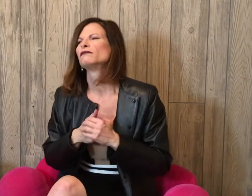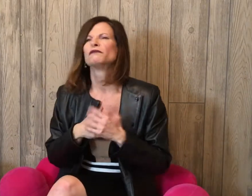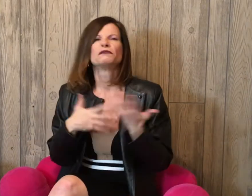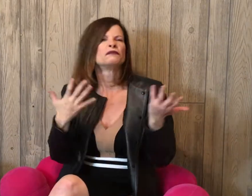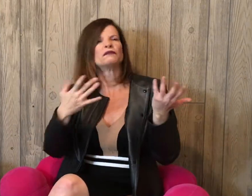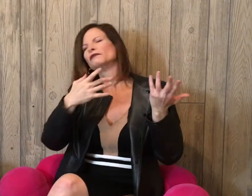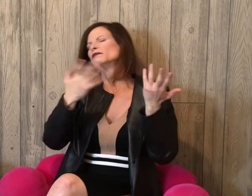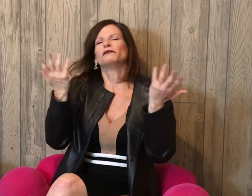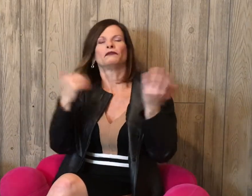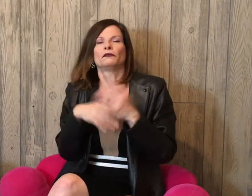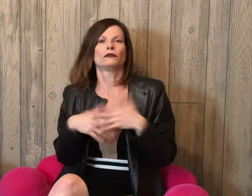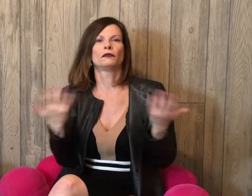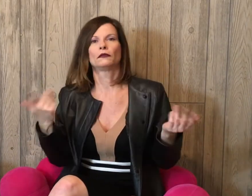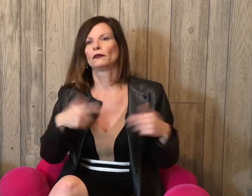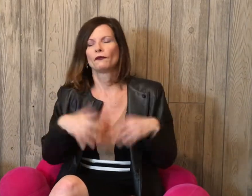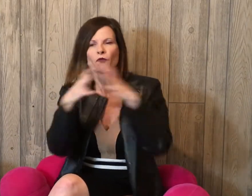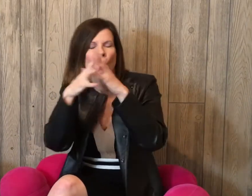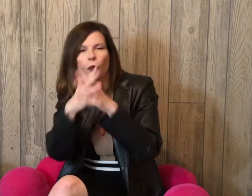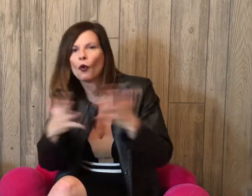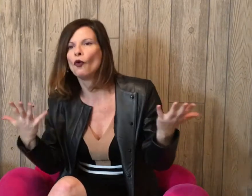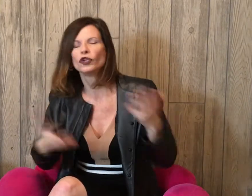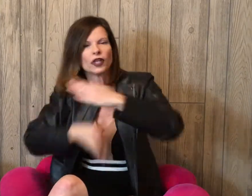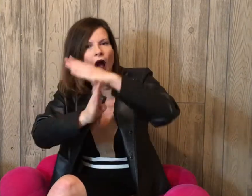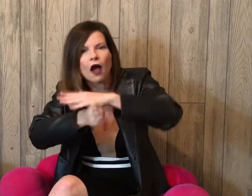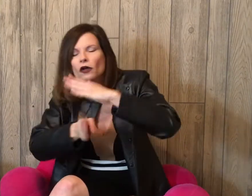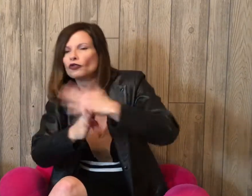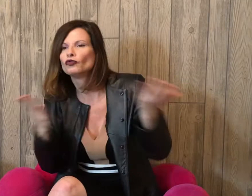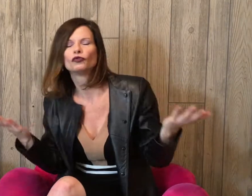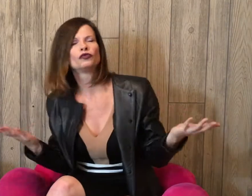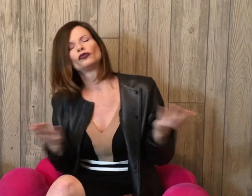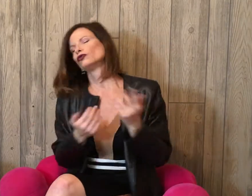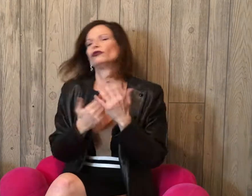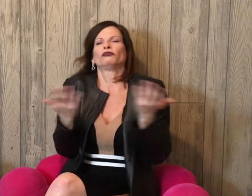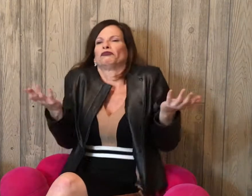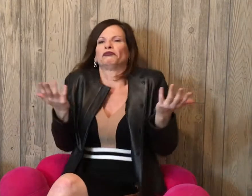basketball, track, football, soccer, and baseball.